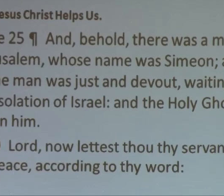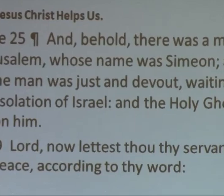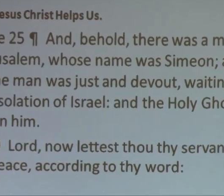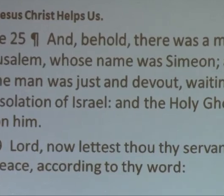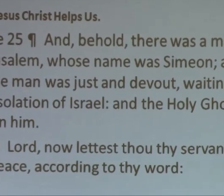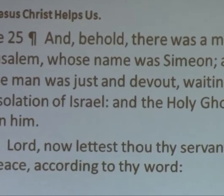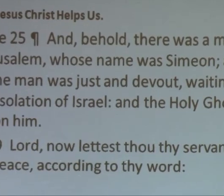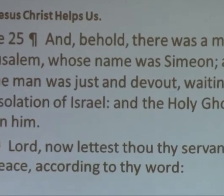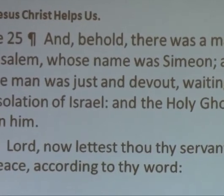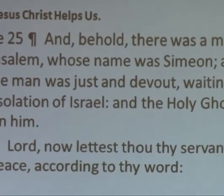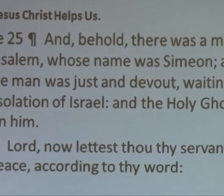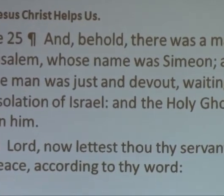Thanks.